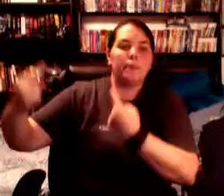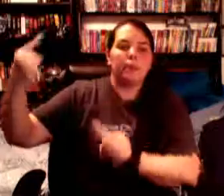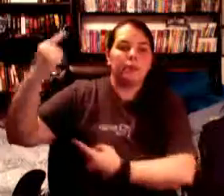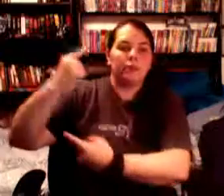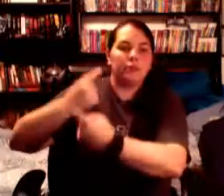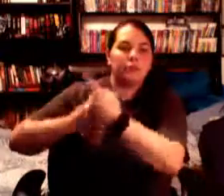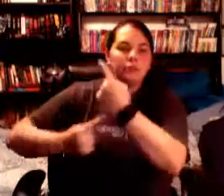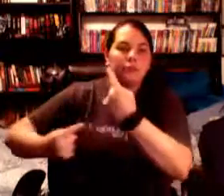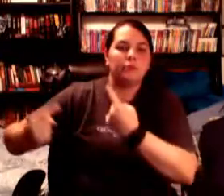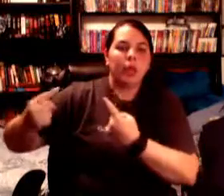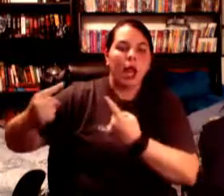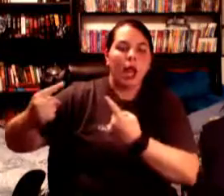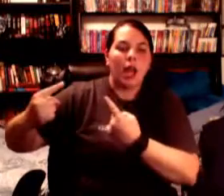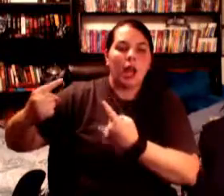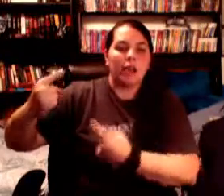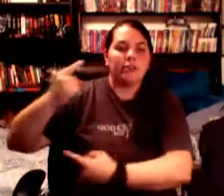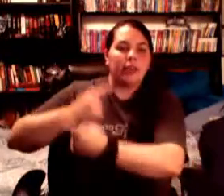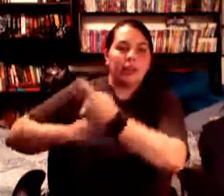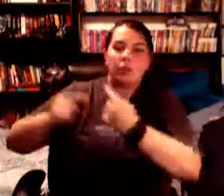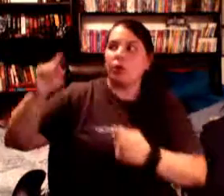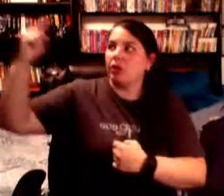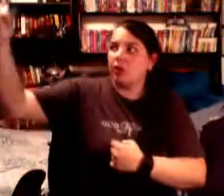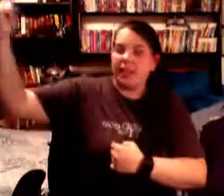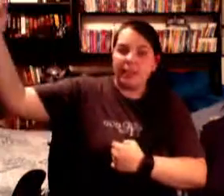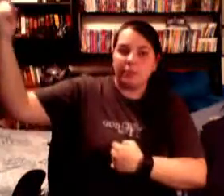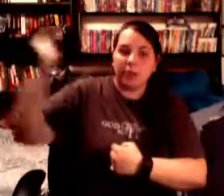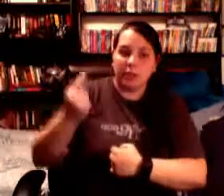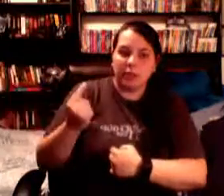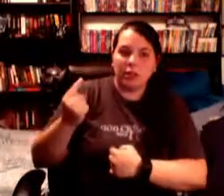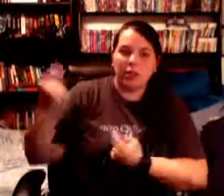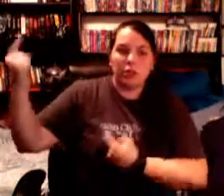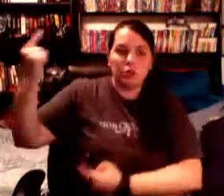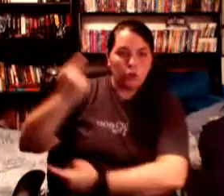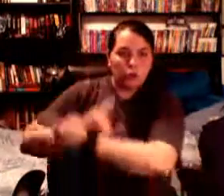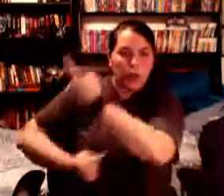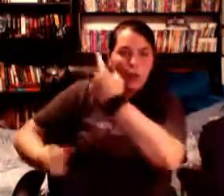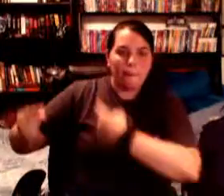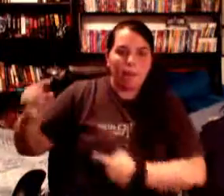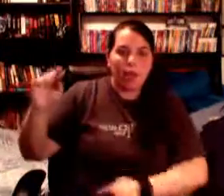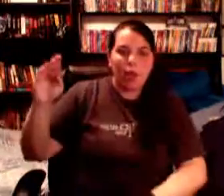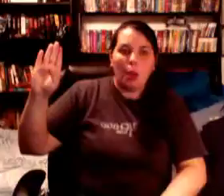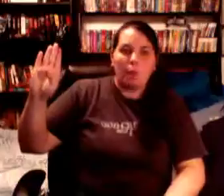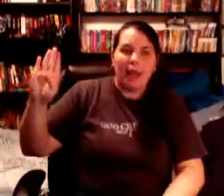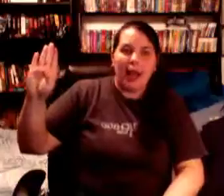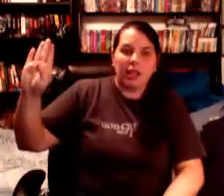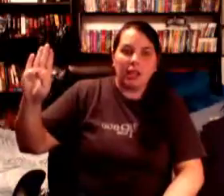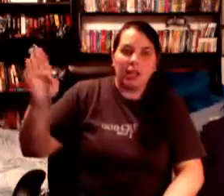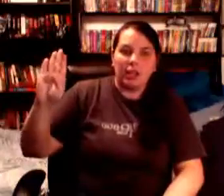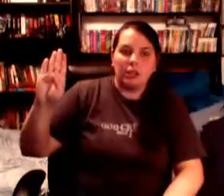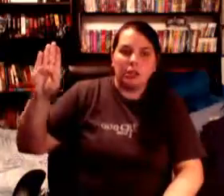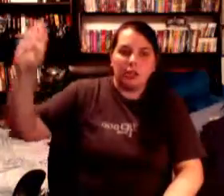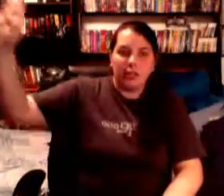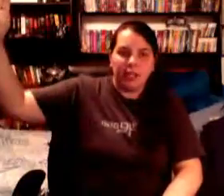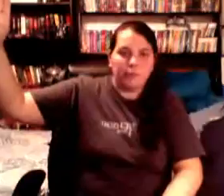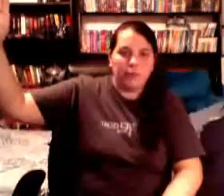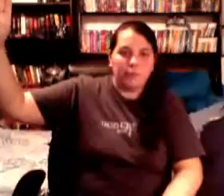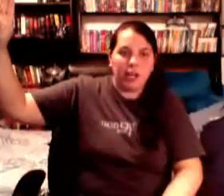come is like, we're gonna do like him coming, to come back is a B up